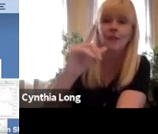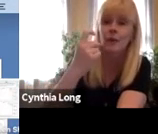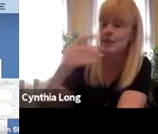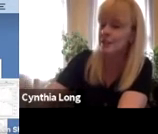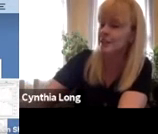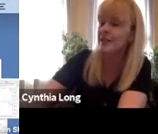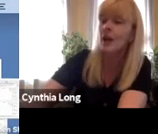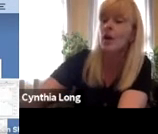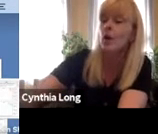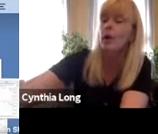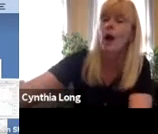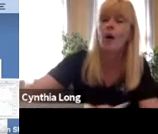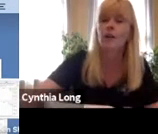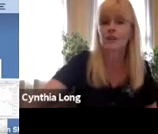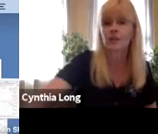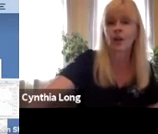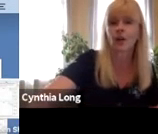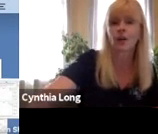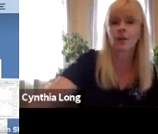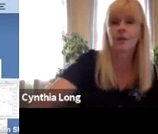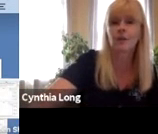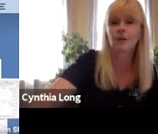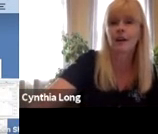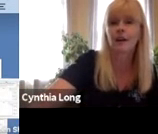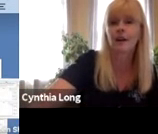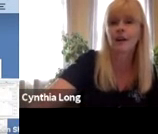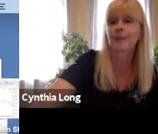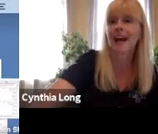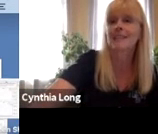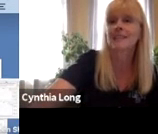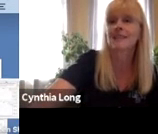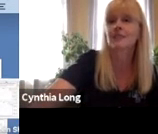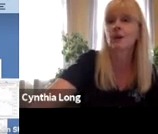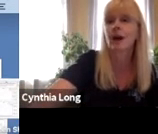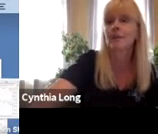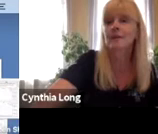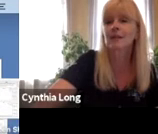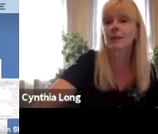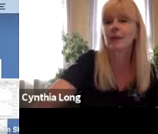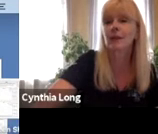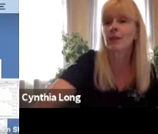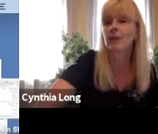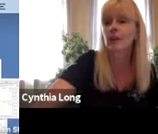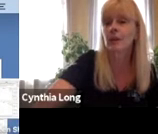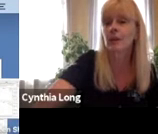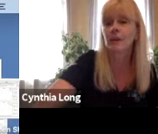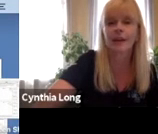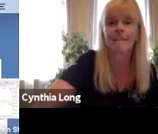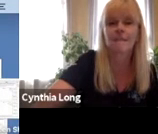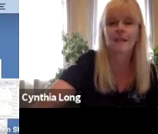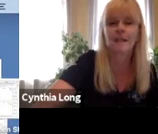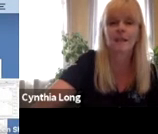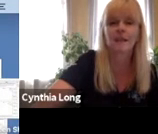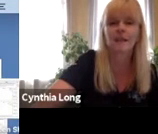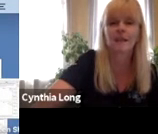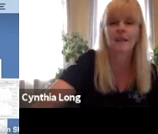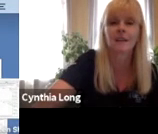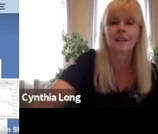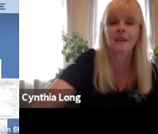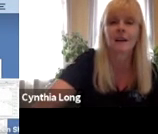Let me know if you have questions. We also, I see 4 comments. Let me go over there real quick.